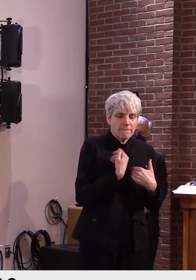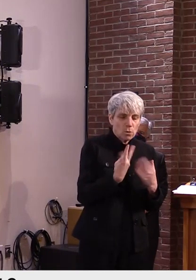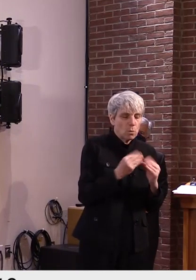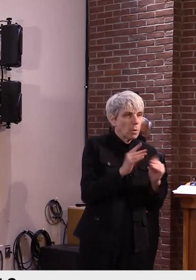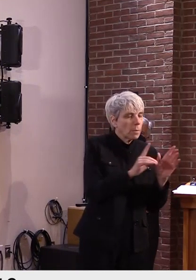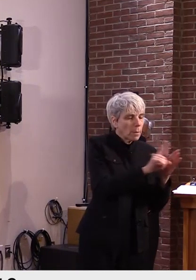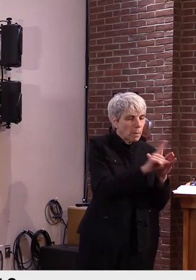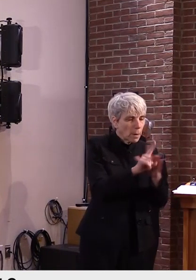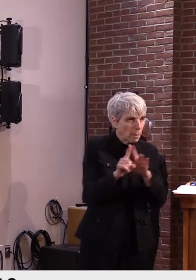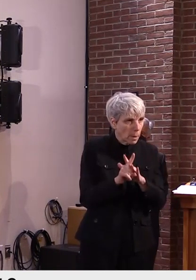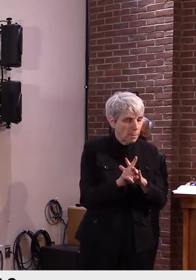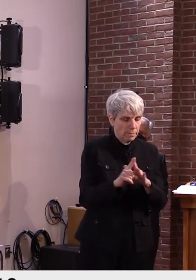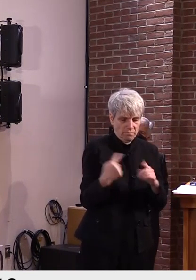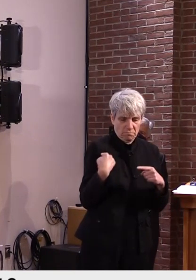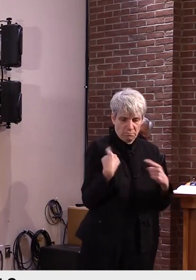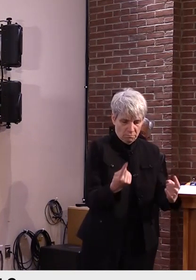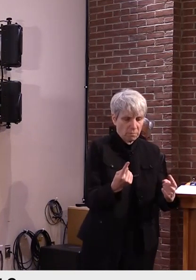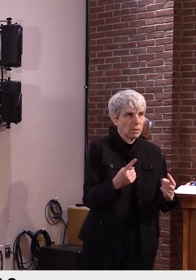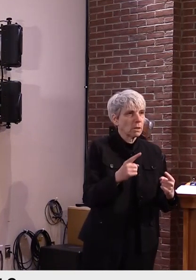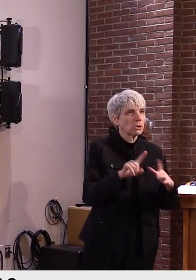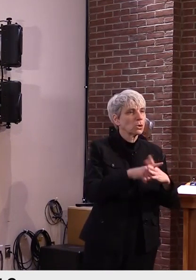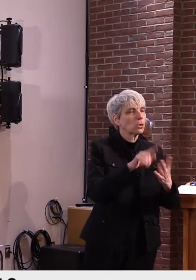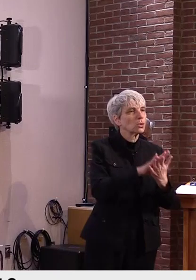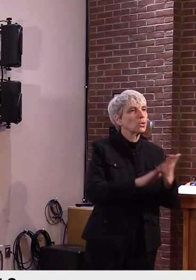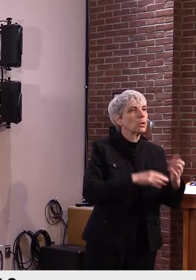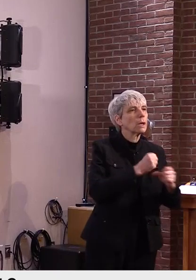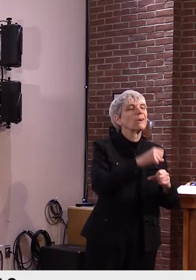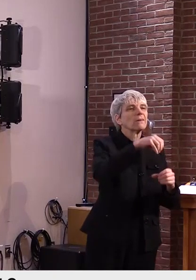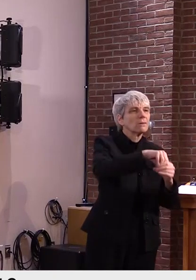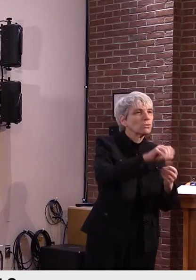3 schools in Vermont since the start of the school year.